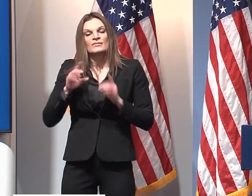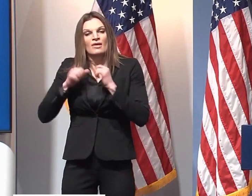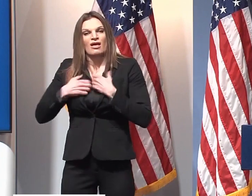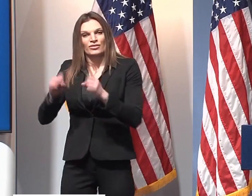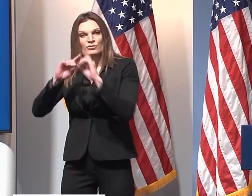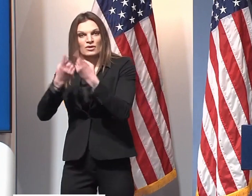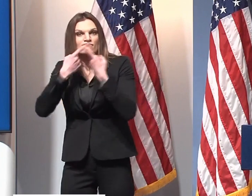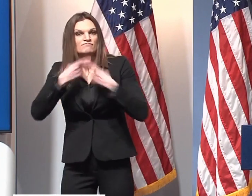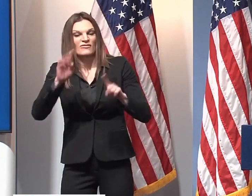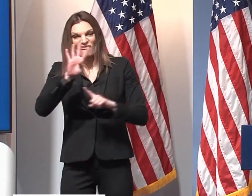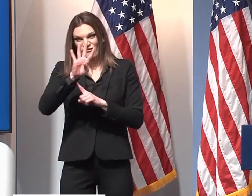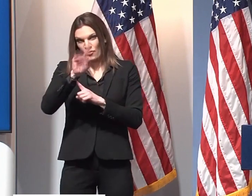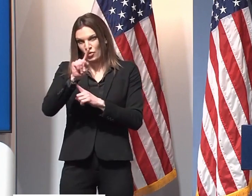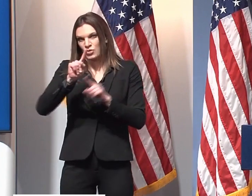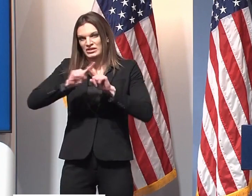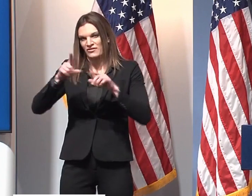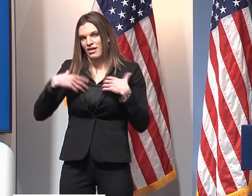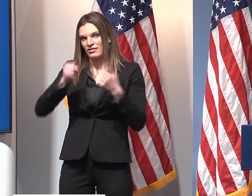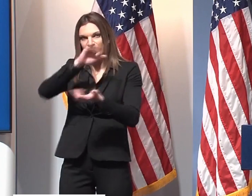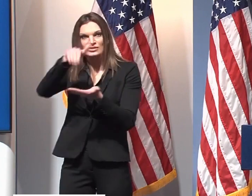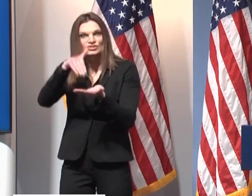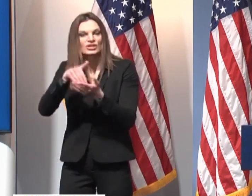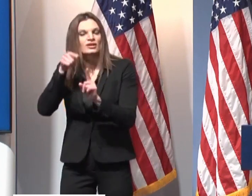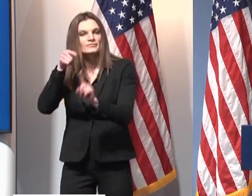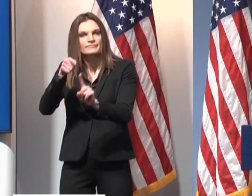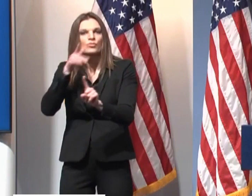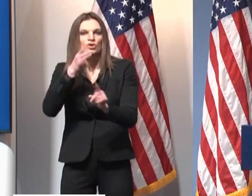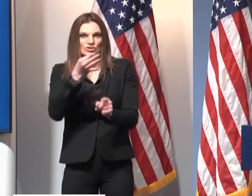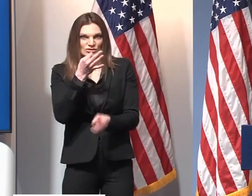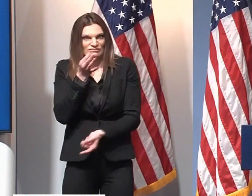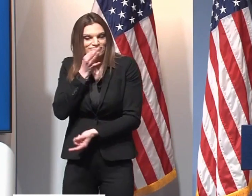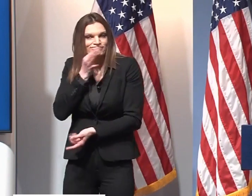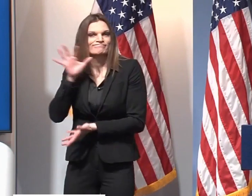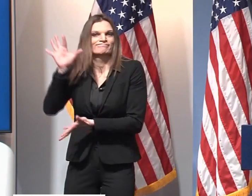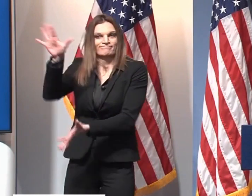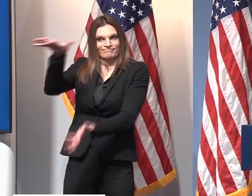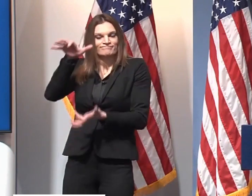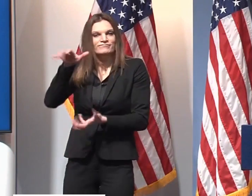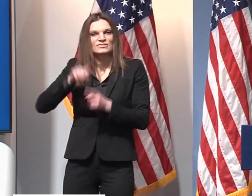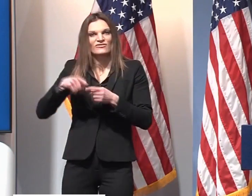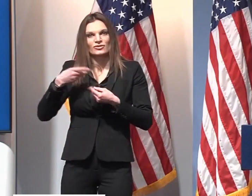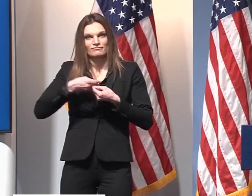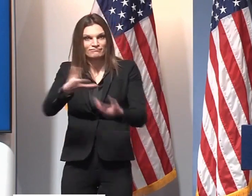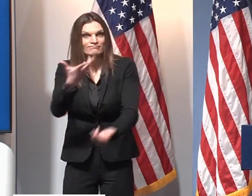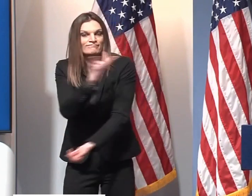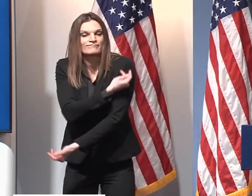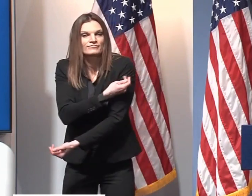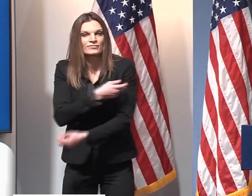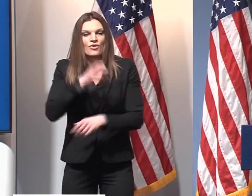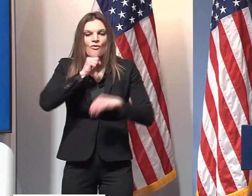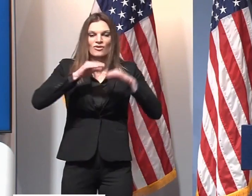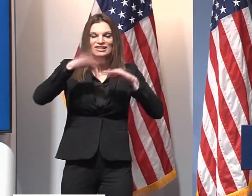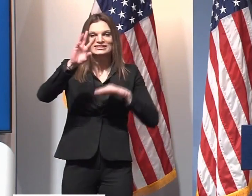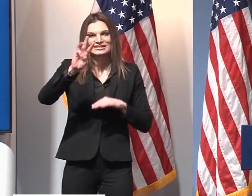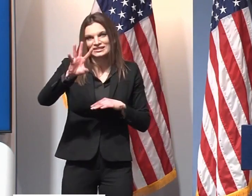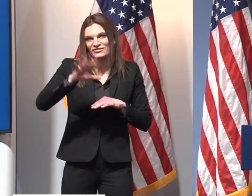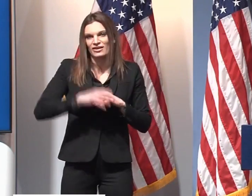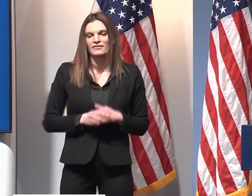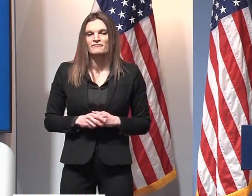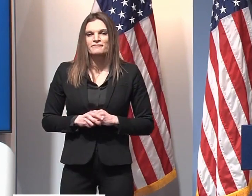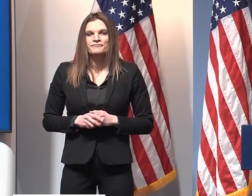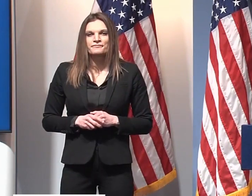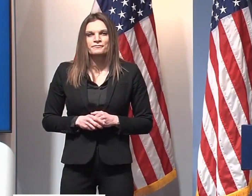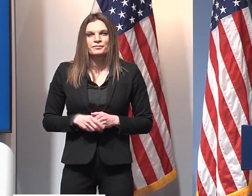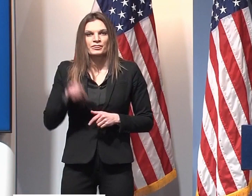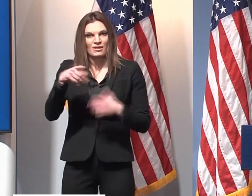Michigan's federally qualified health centers will begin receiving and administering vaccines to people age 65 and older.